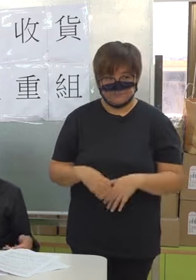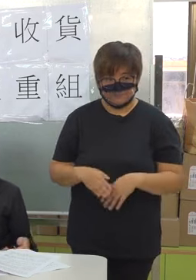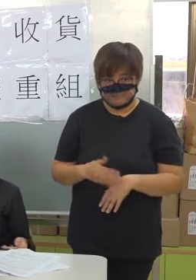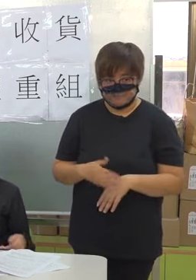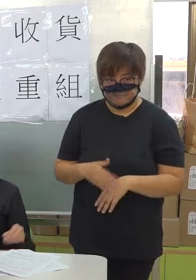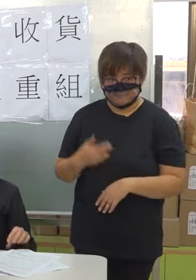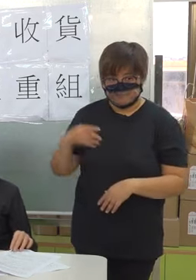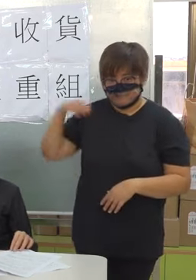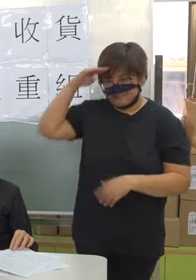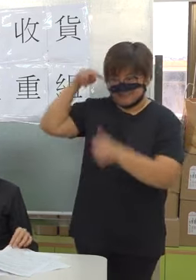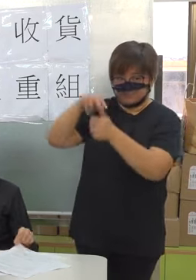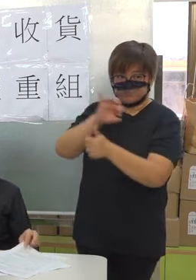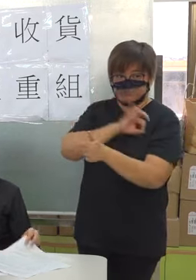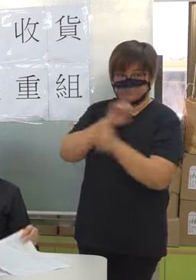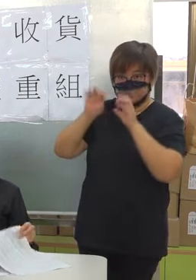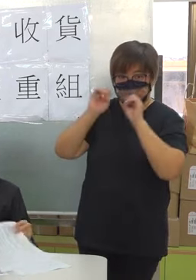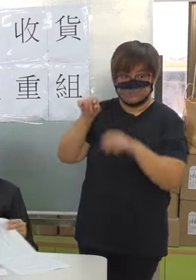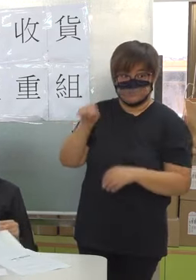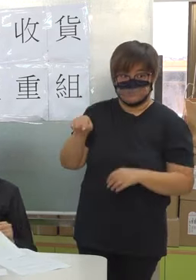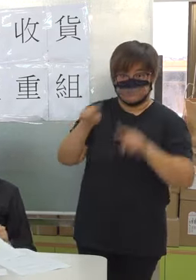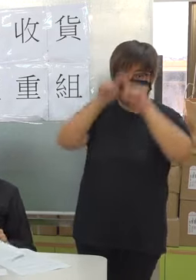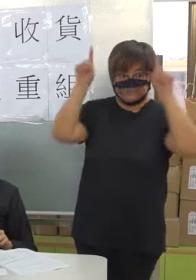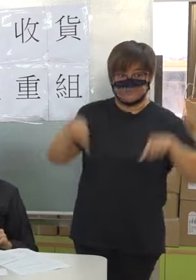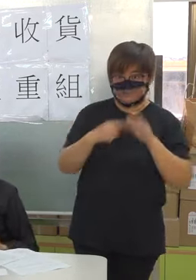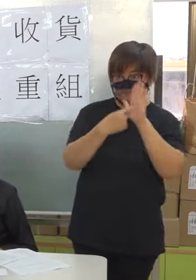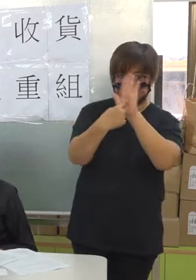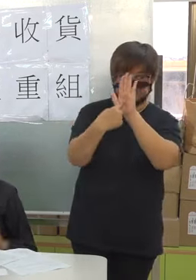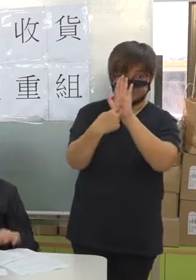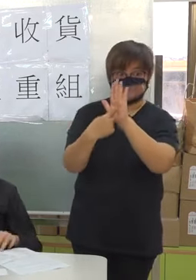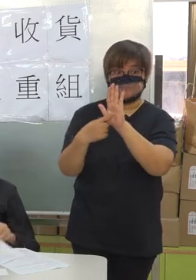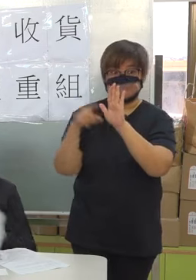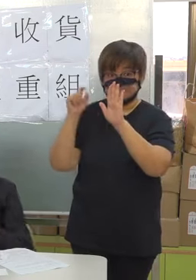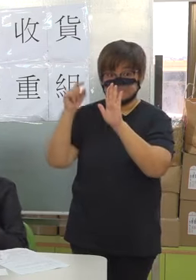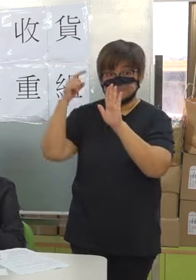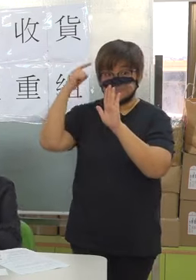Hong Kong police to try to disband